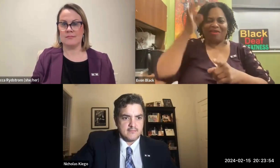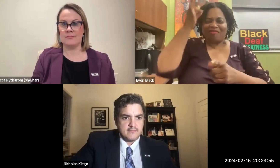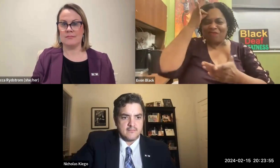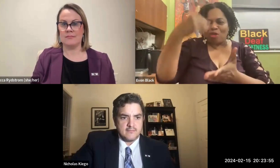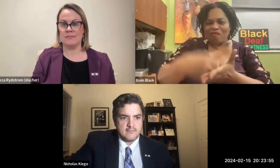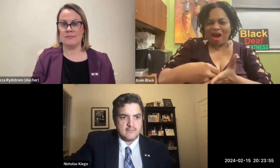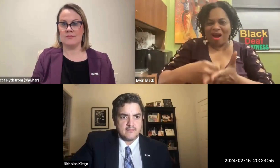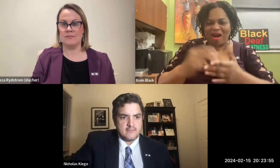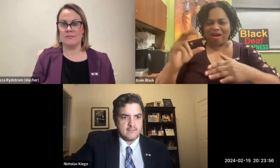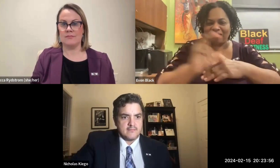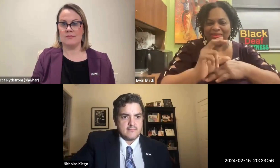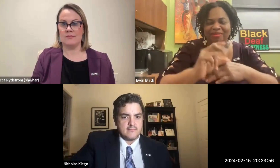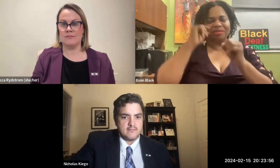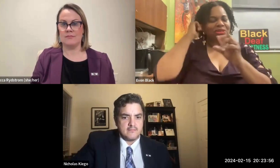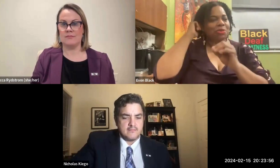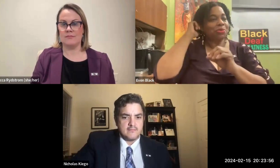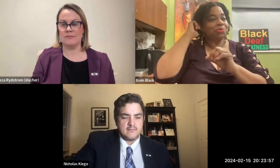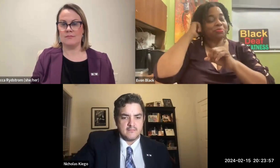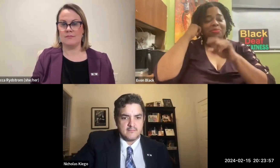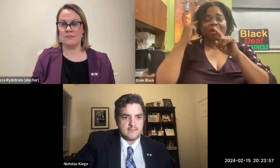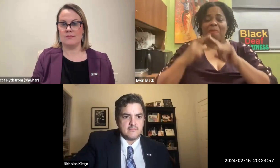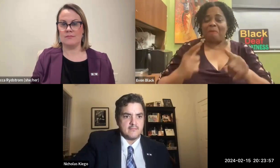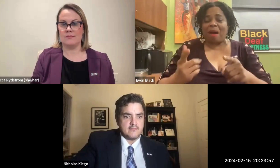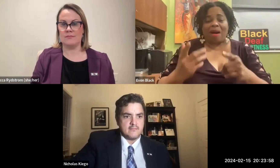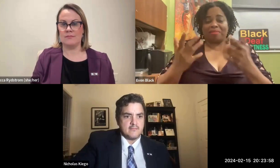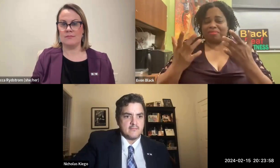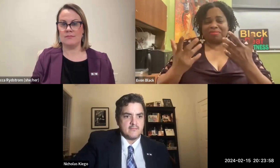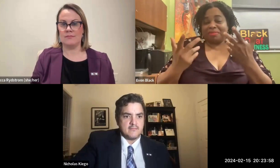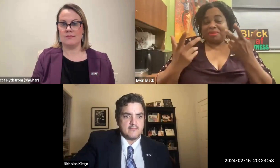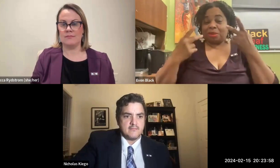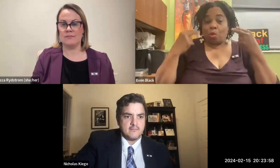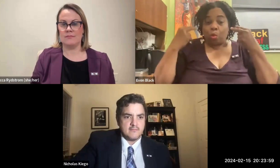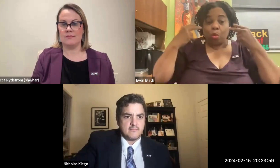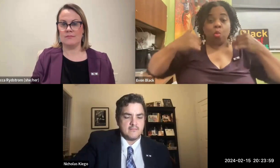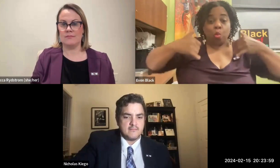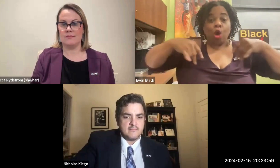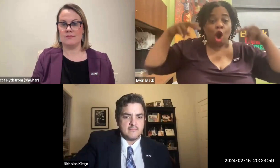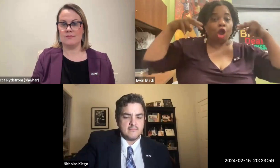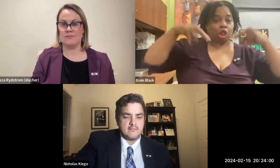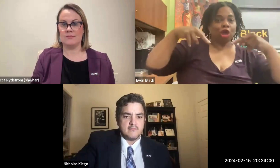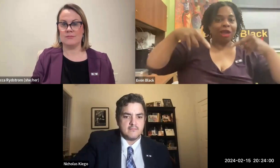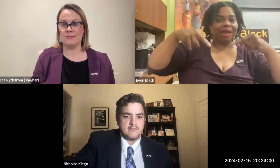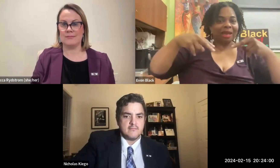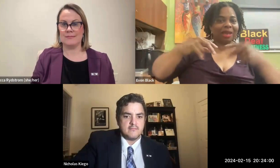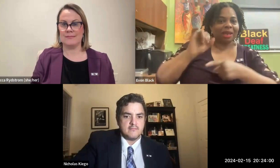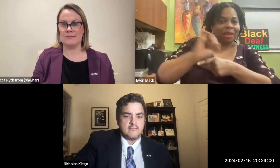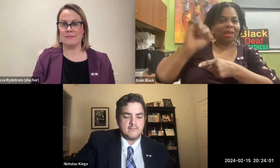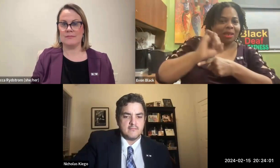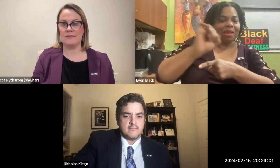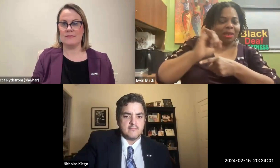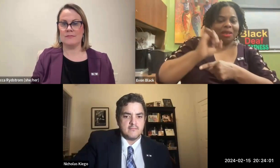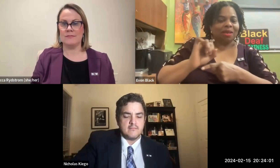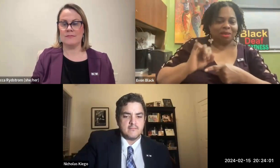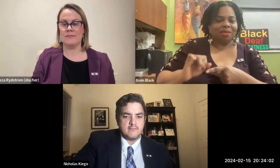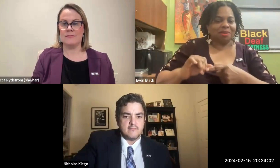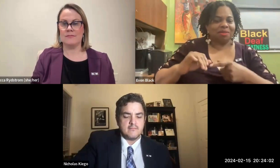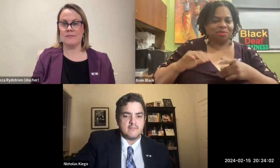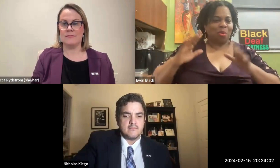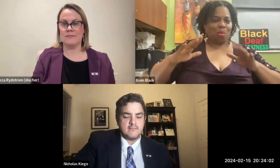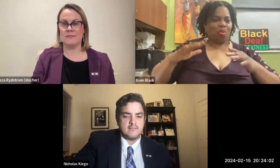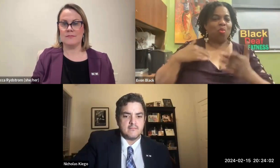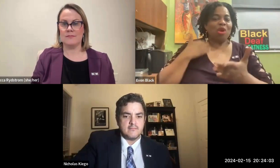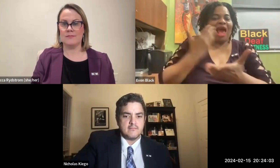reparations. Gallaudet University, of course, is federally funded. but it is a matter that we are